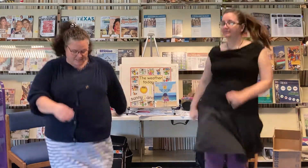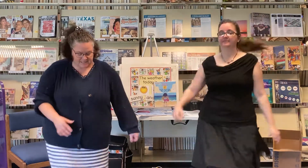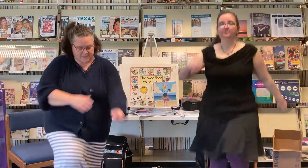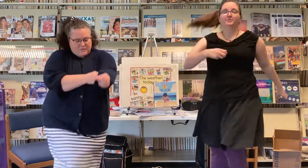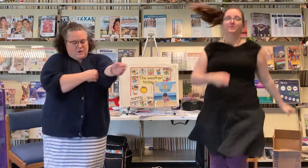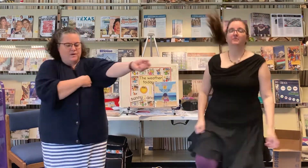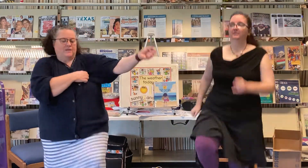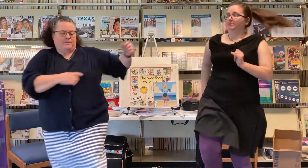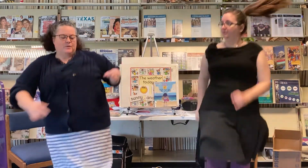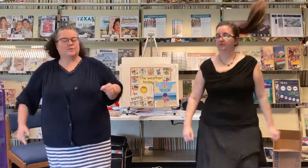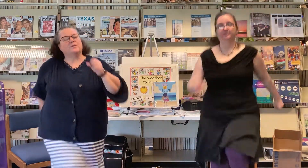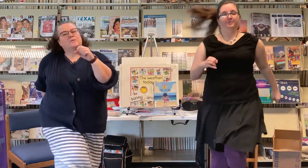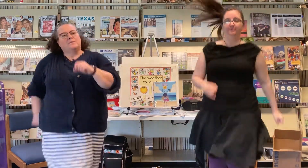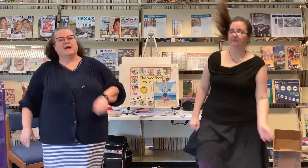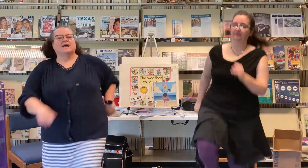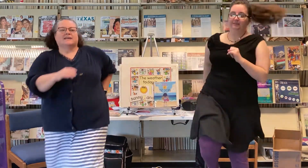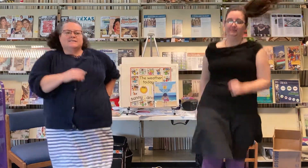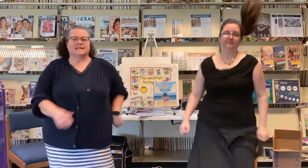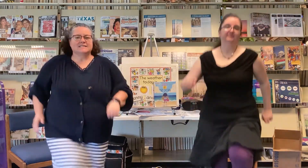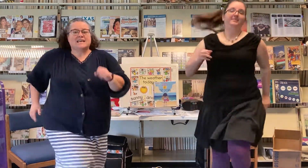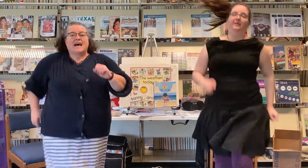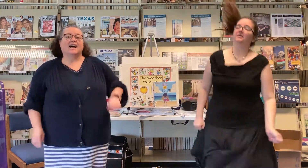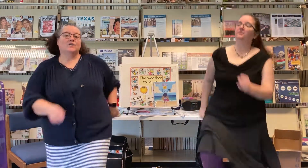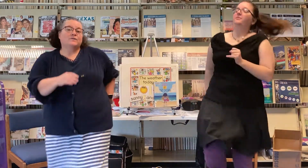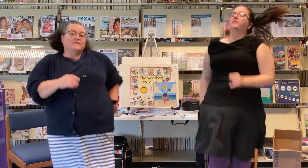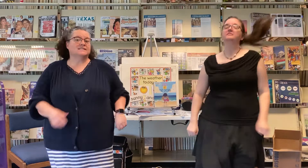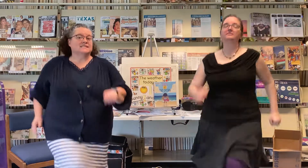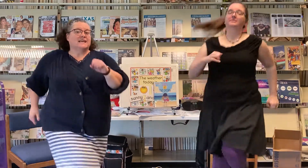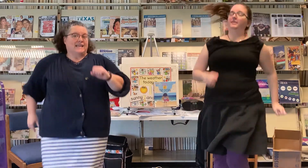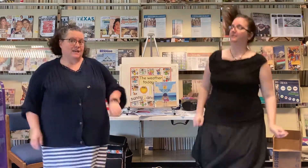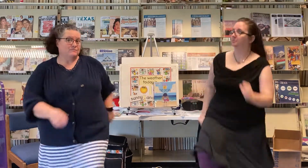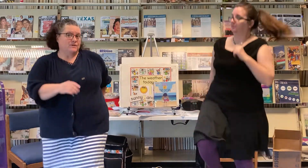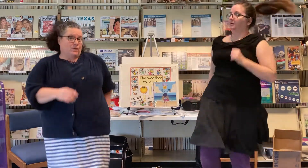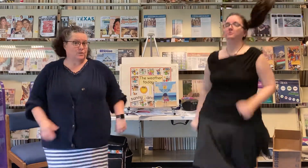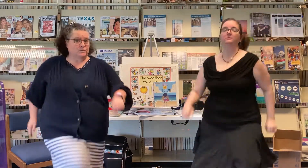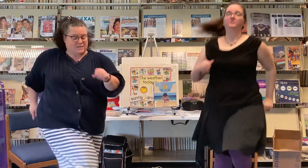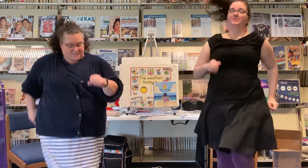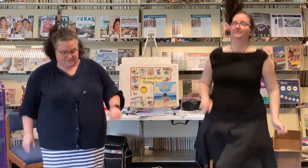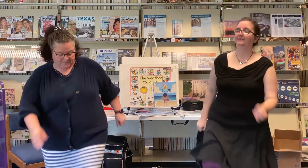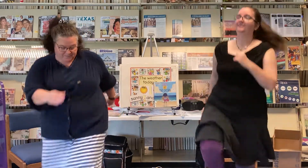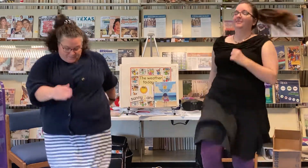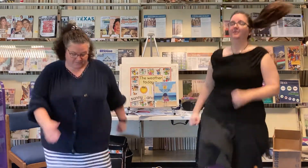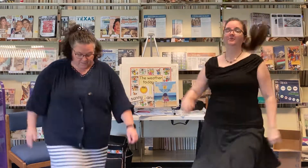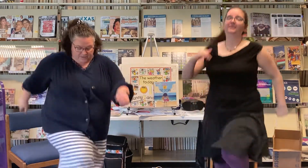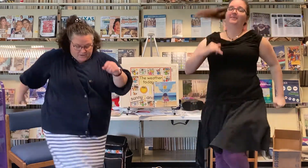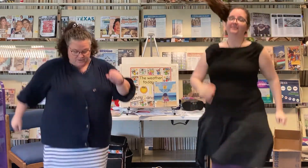skip around the room, 'cause that's how this thing goes. We're gonna